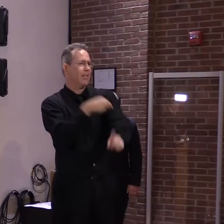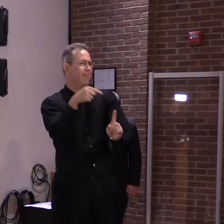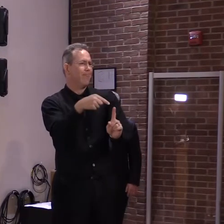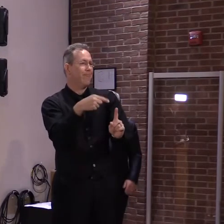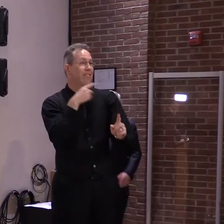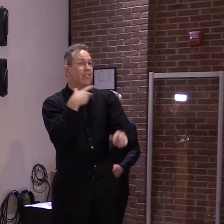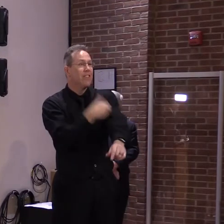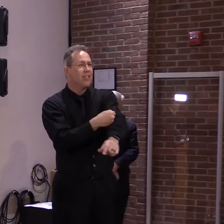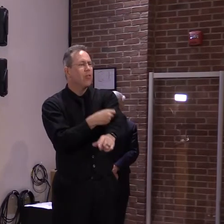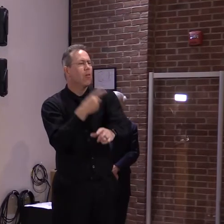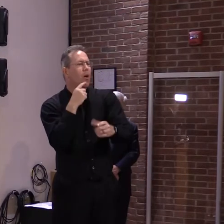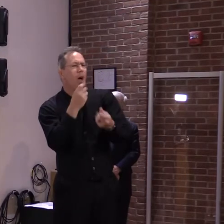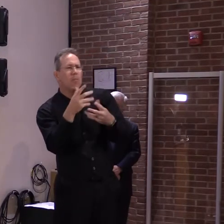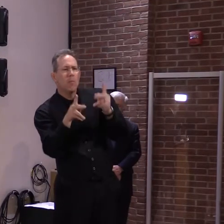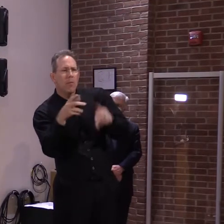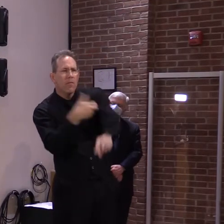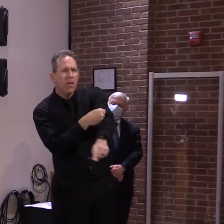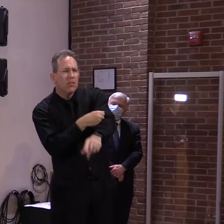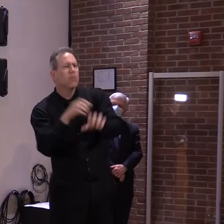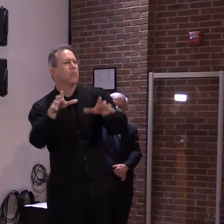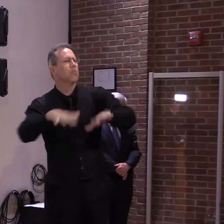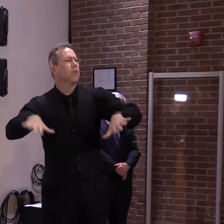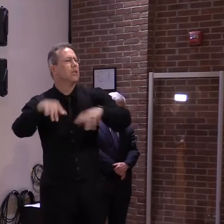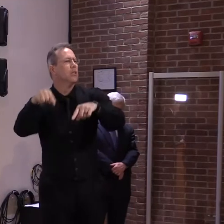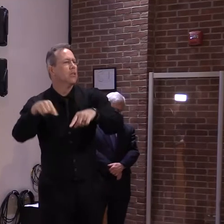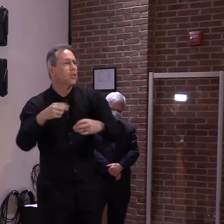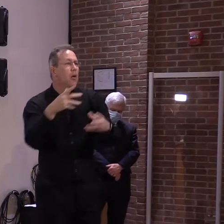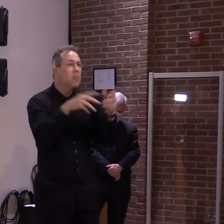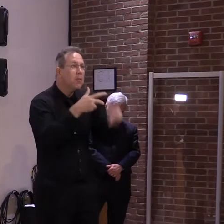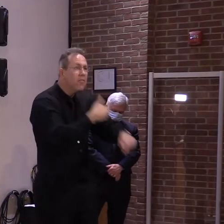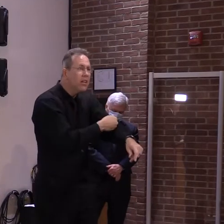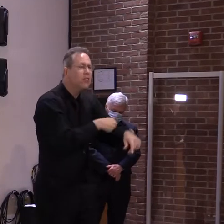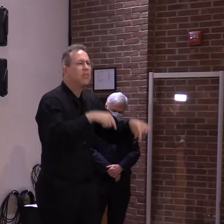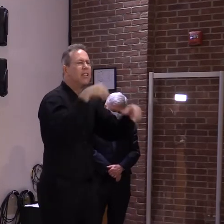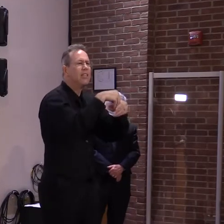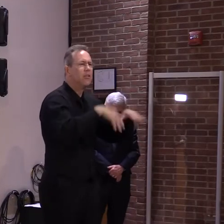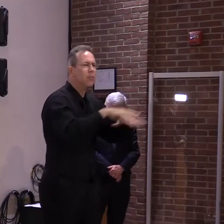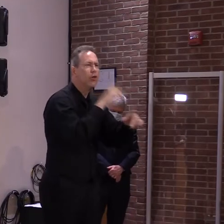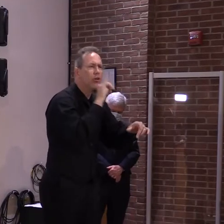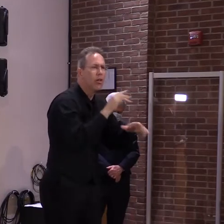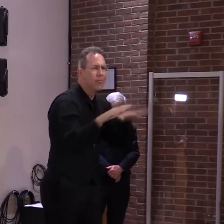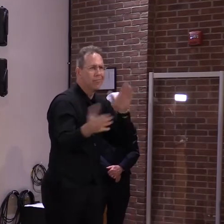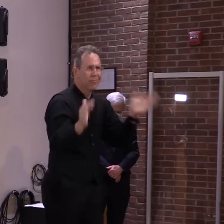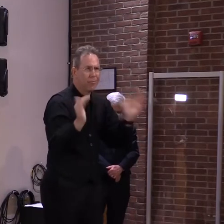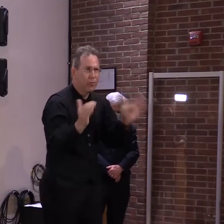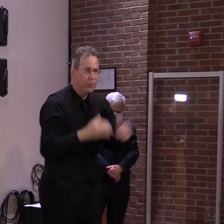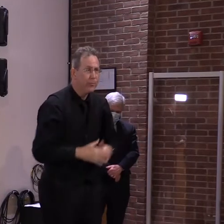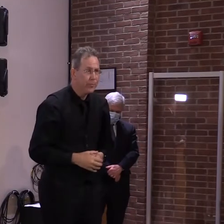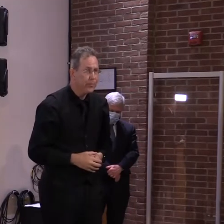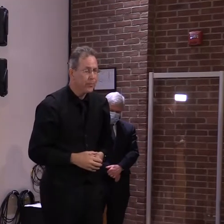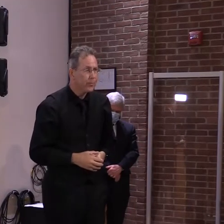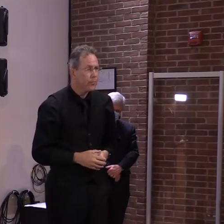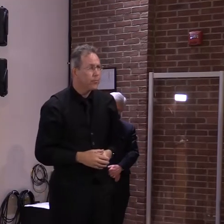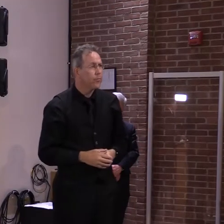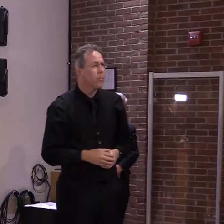to add anything that we might have missed in that regard, because I think this is really